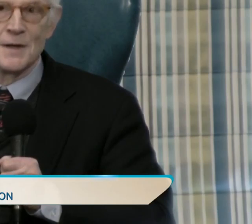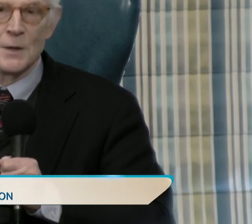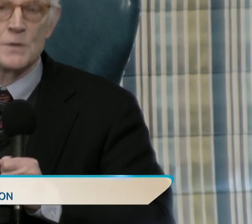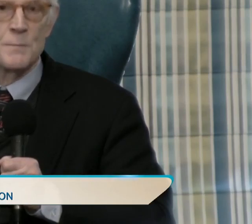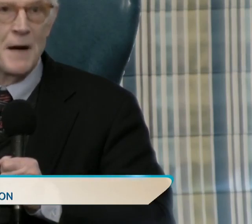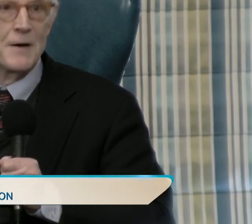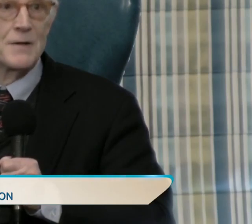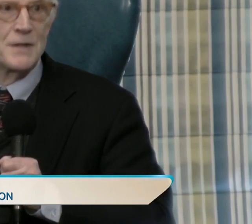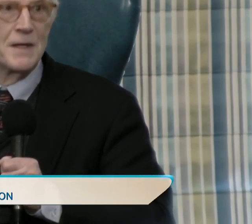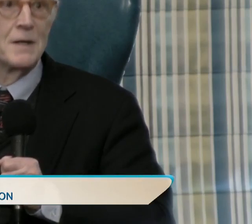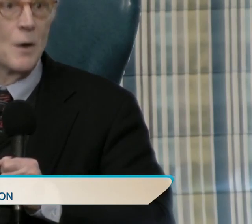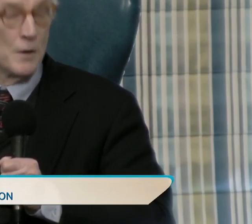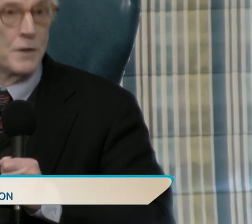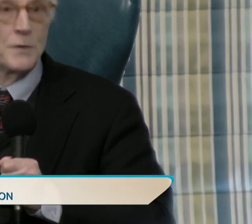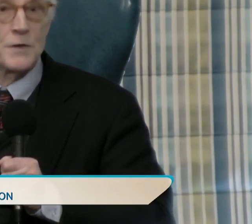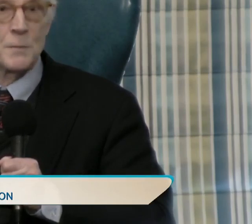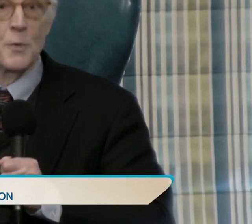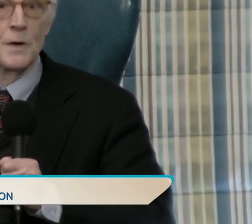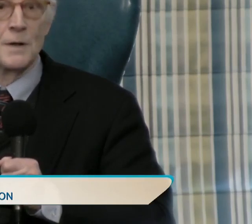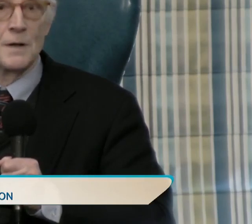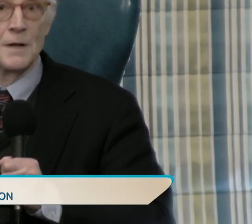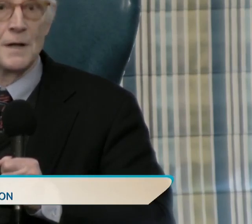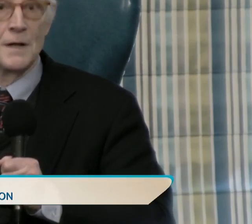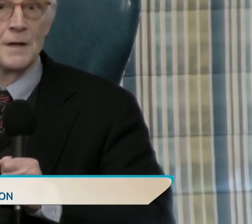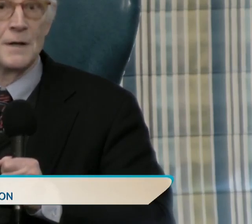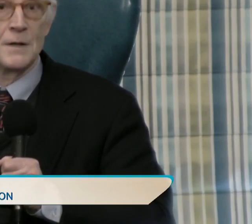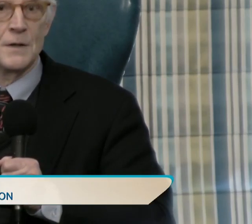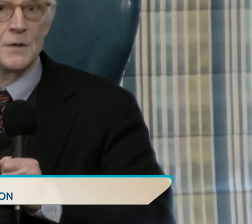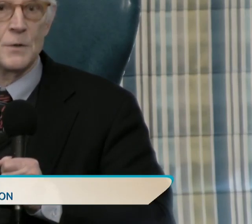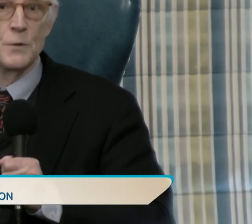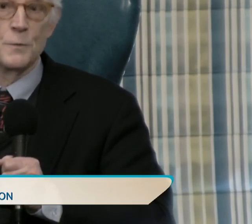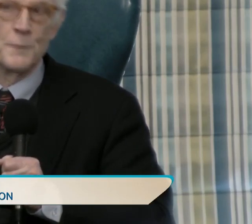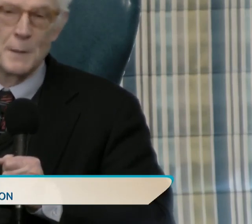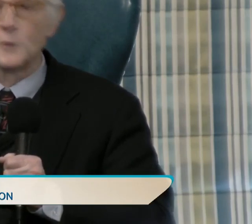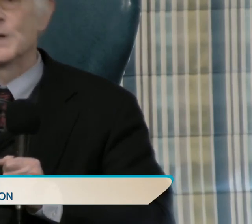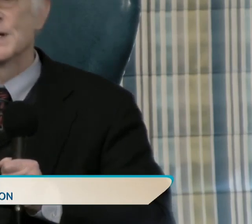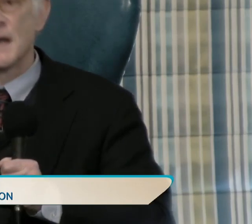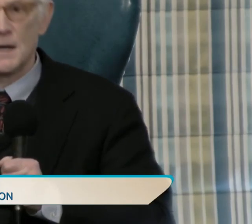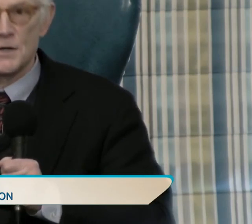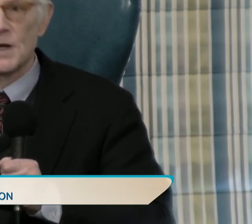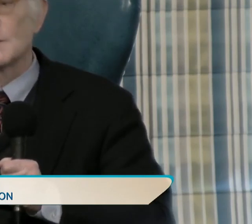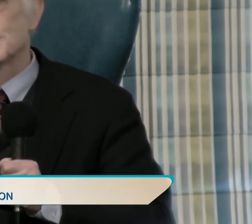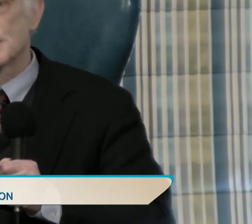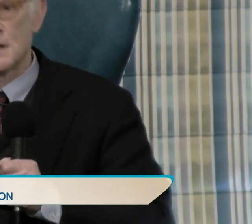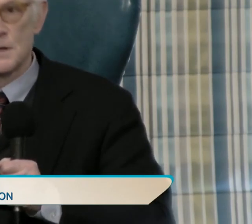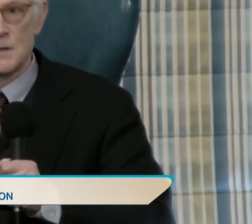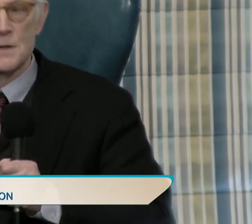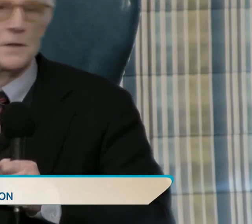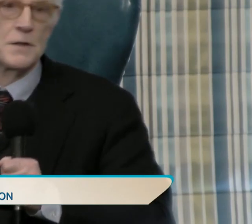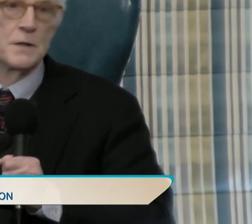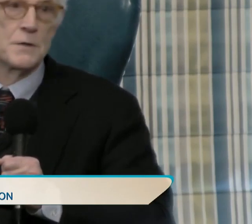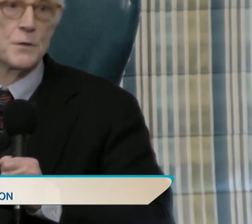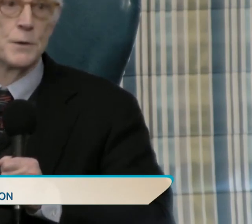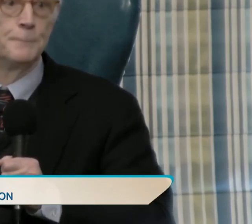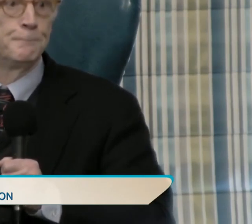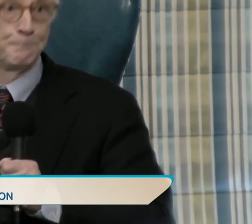but those parents need also the support to be able to engage and help their kids to